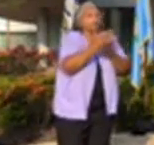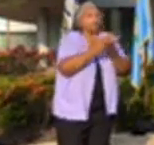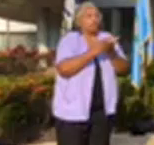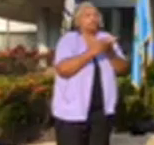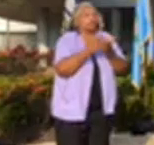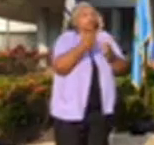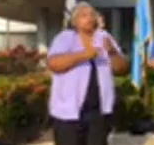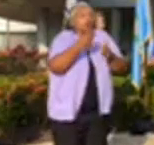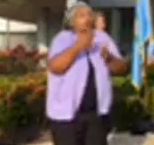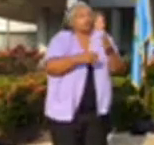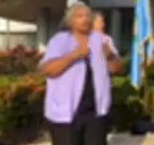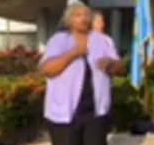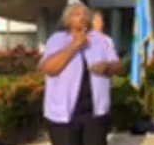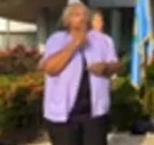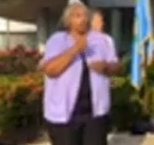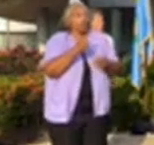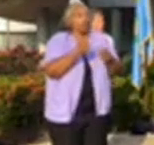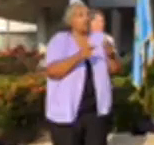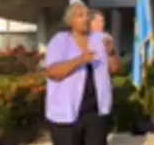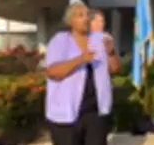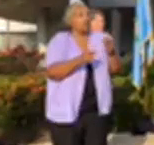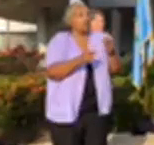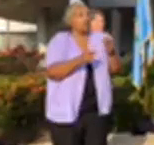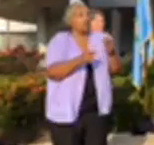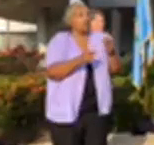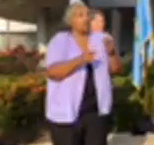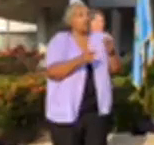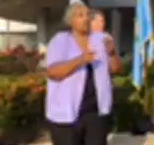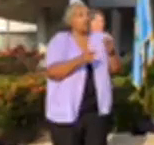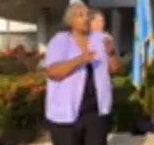that I'm sure a lot of these presidents have.